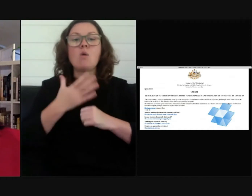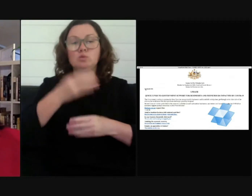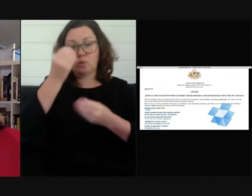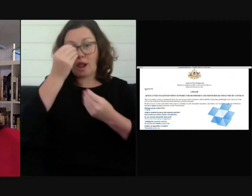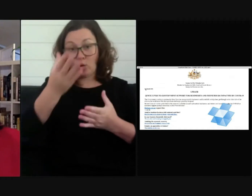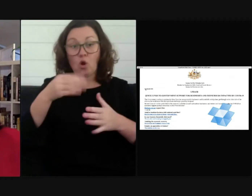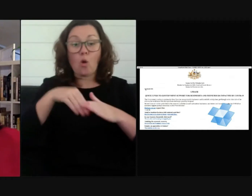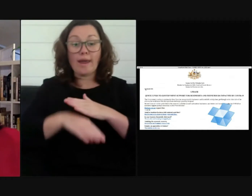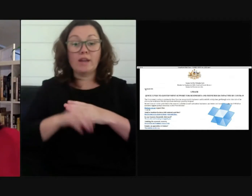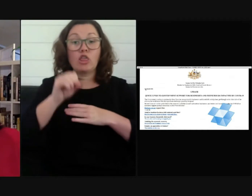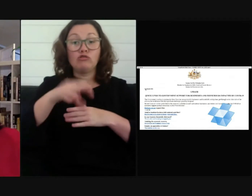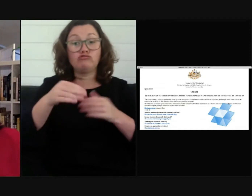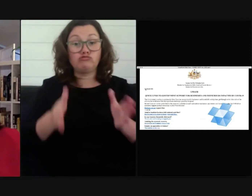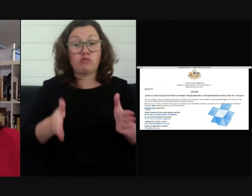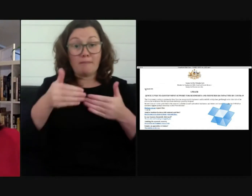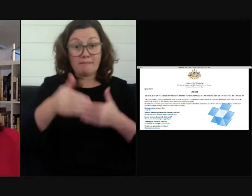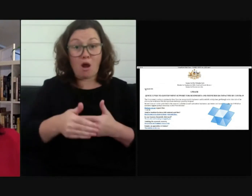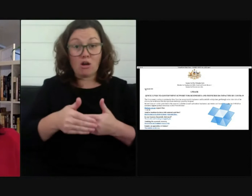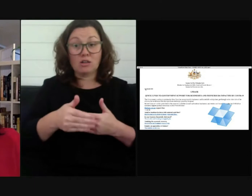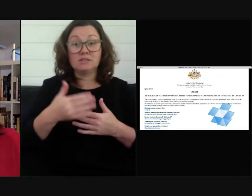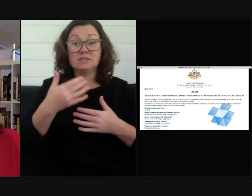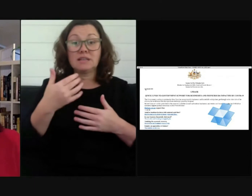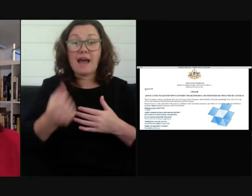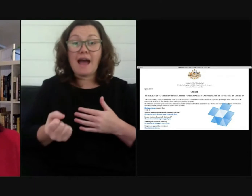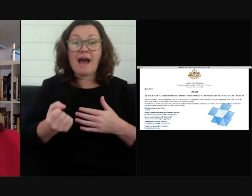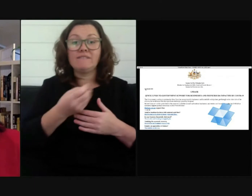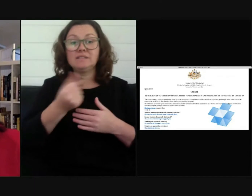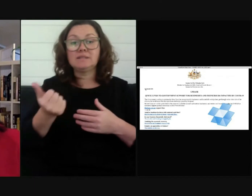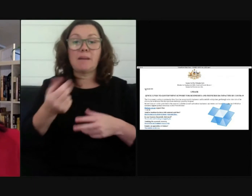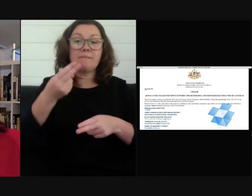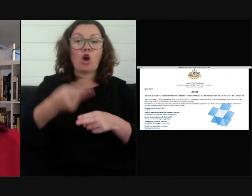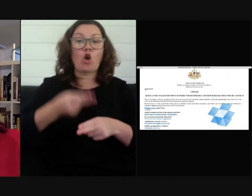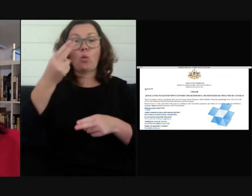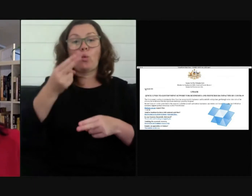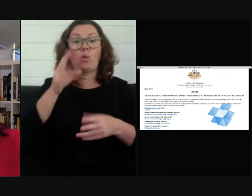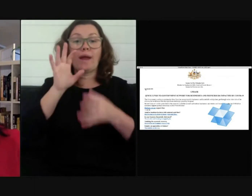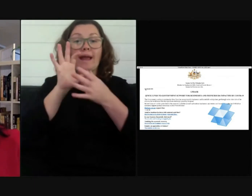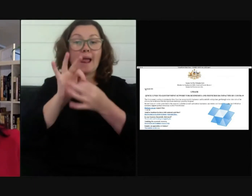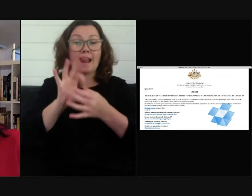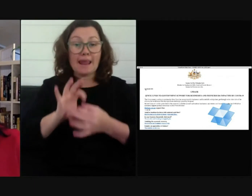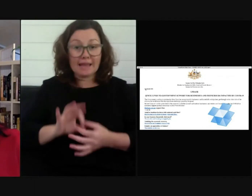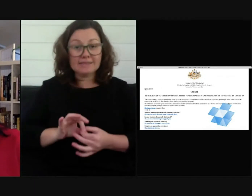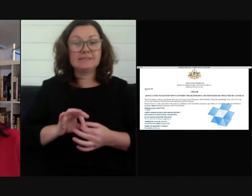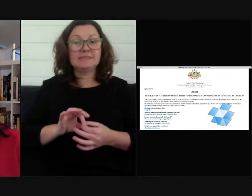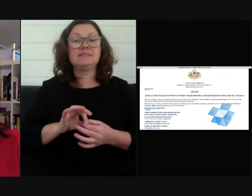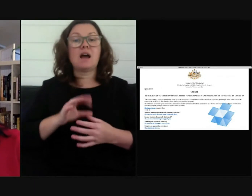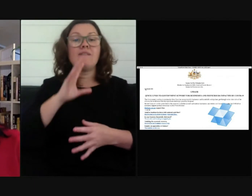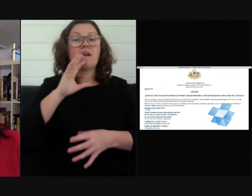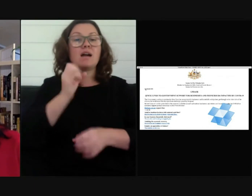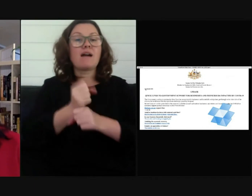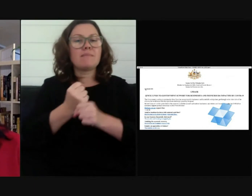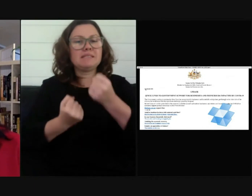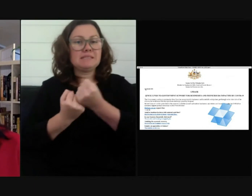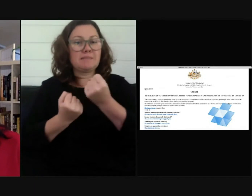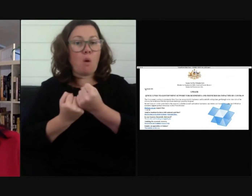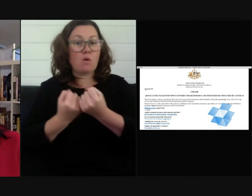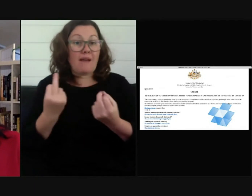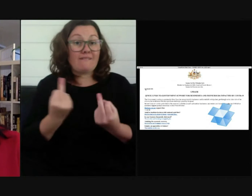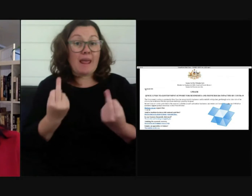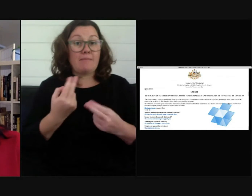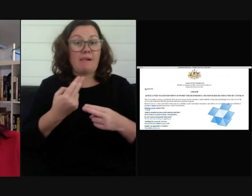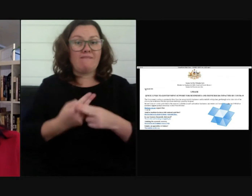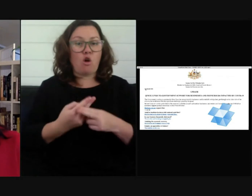some of the quick links that are available to government support for businesses. Some of those links may